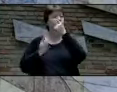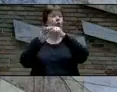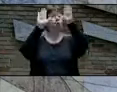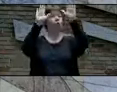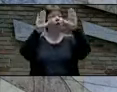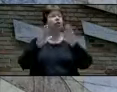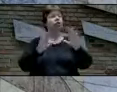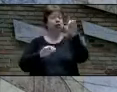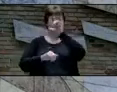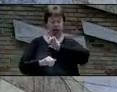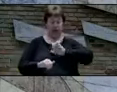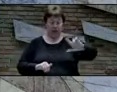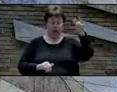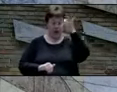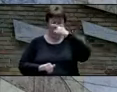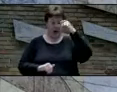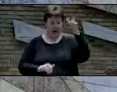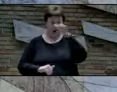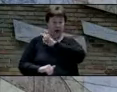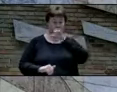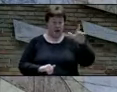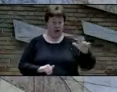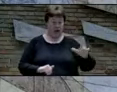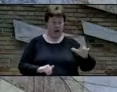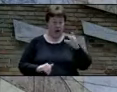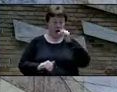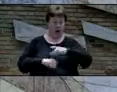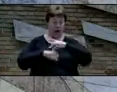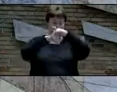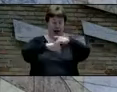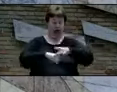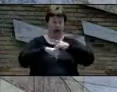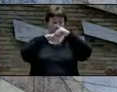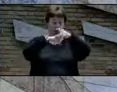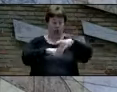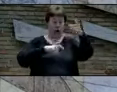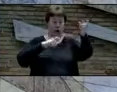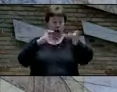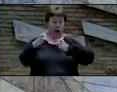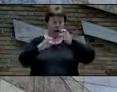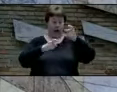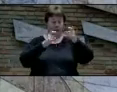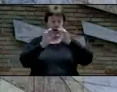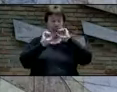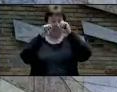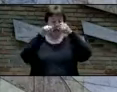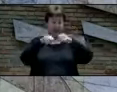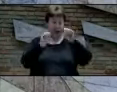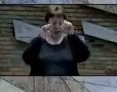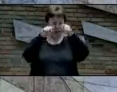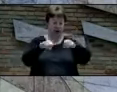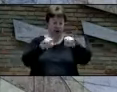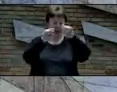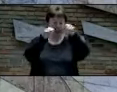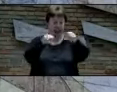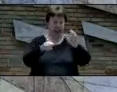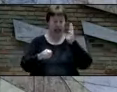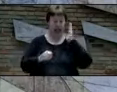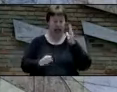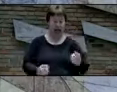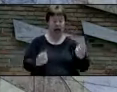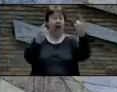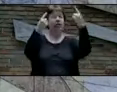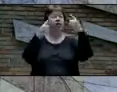to the wonders of the Lord. For the Lord of the earth, the master of the